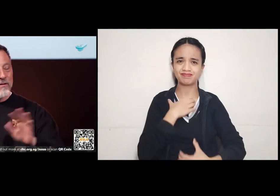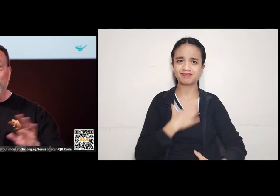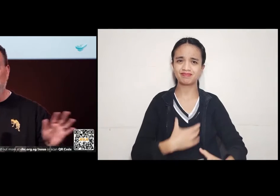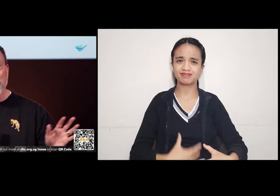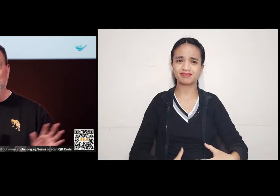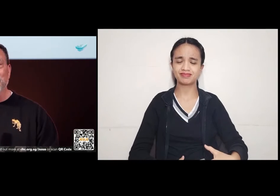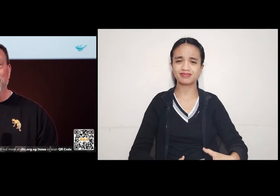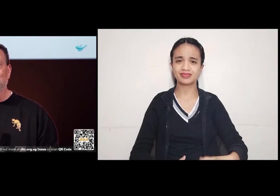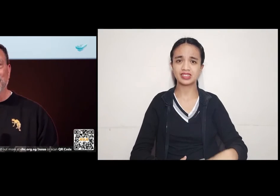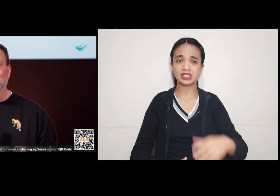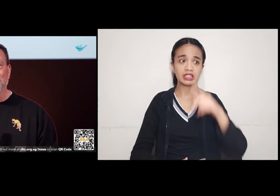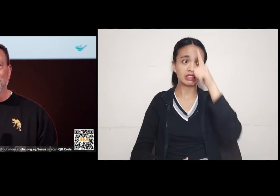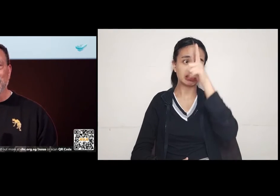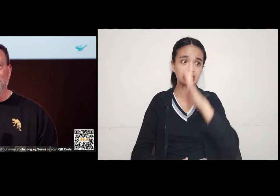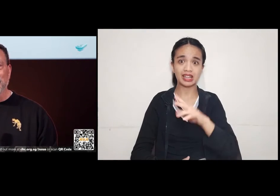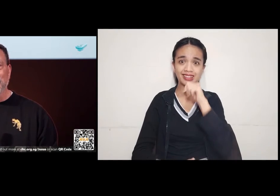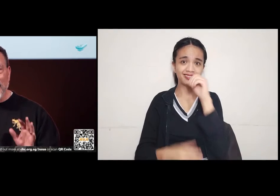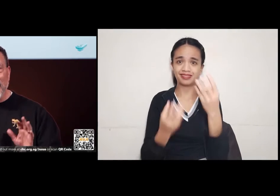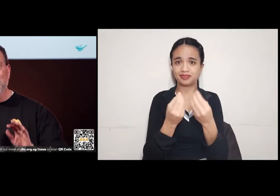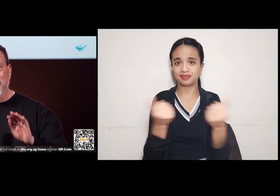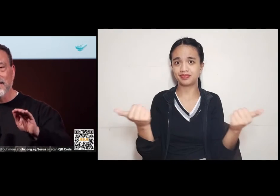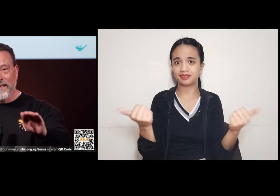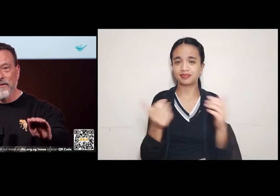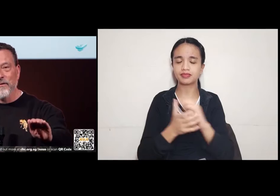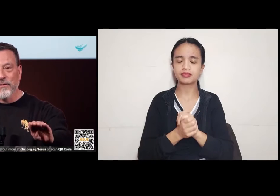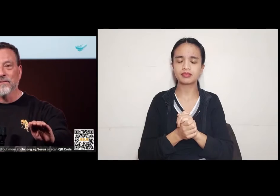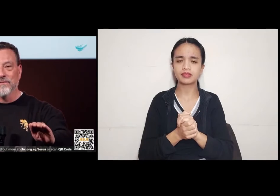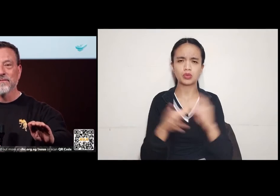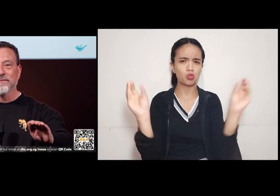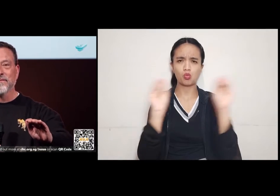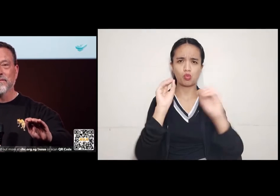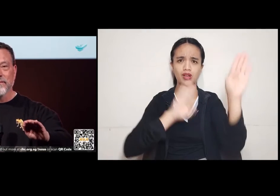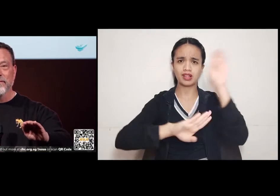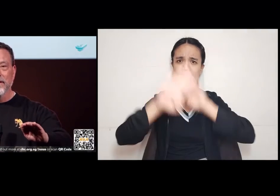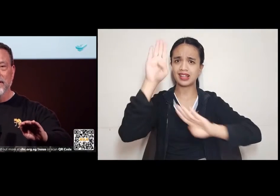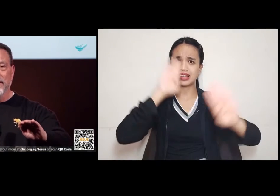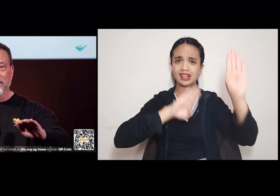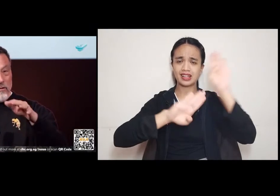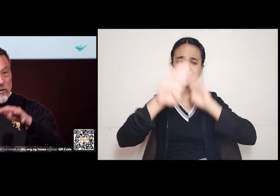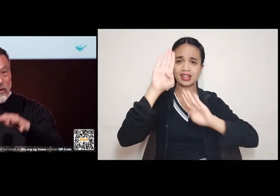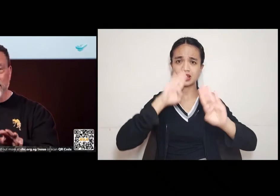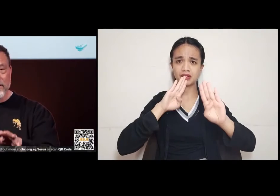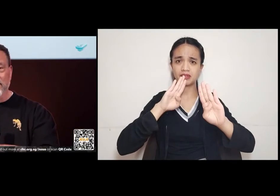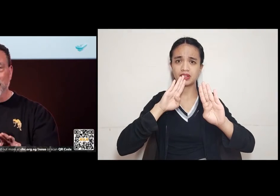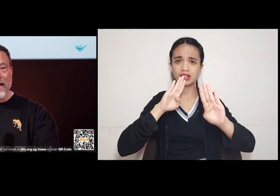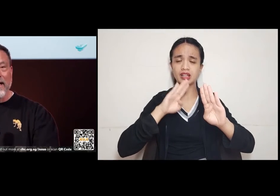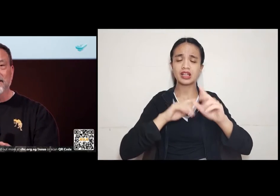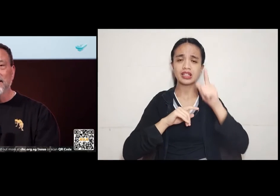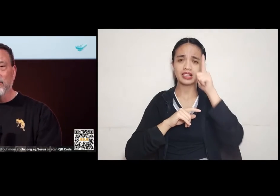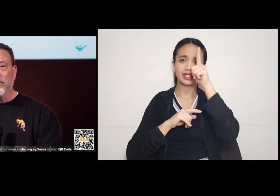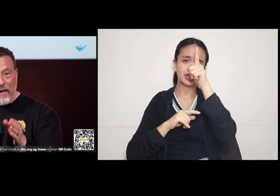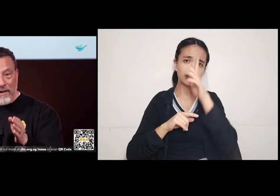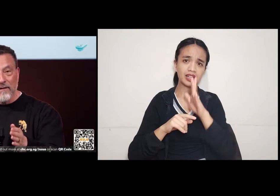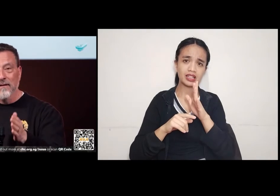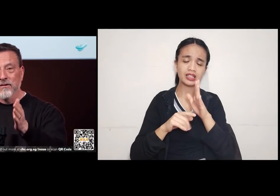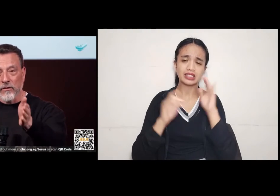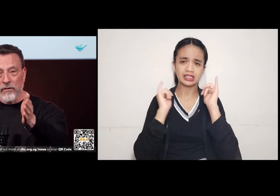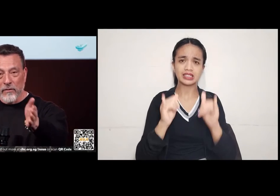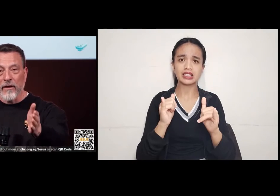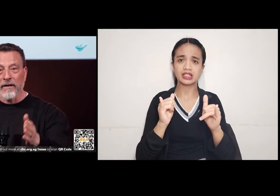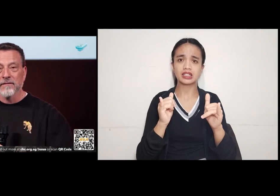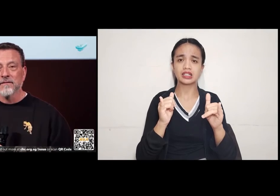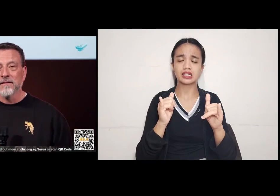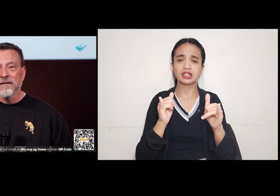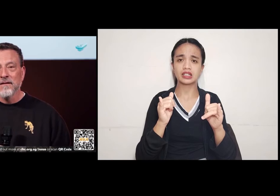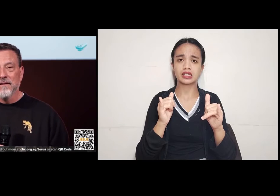There is no famine that God cannot take you through. No crisis that God will not show you